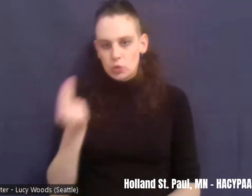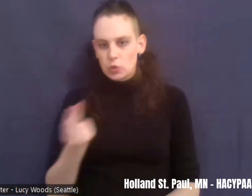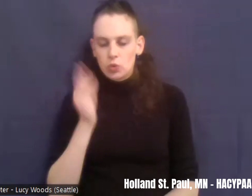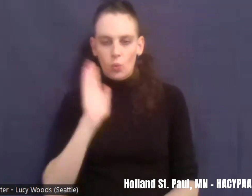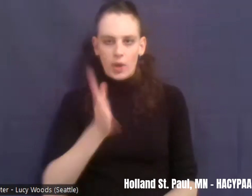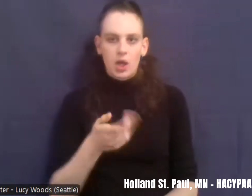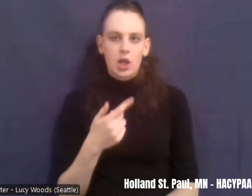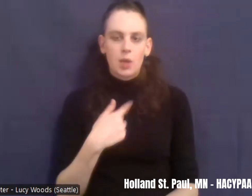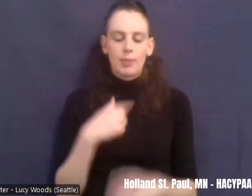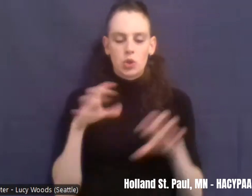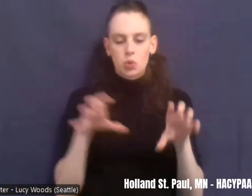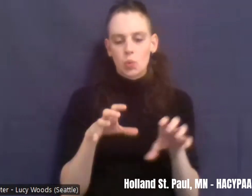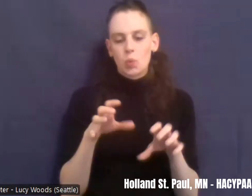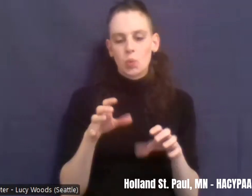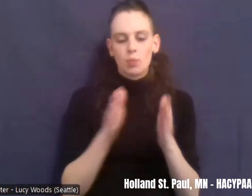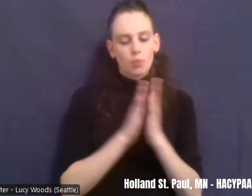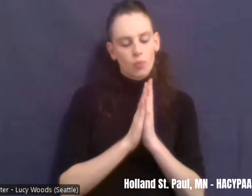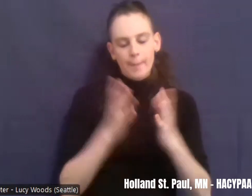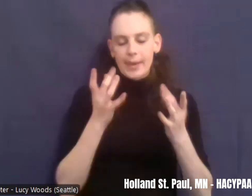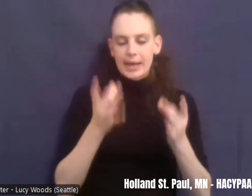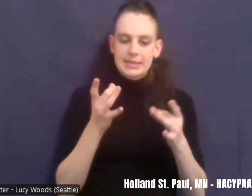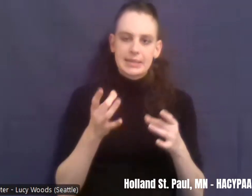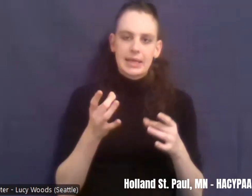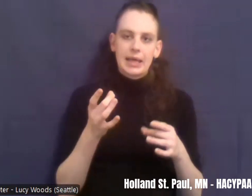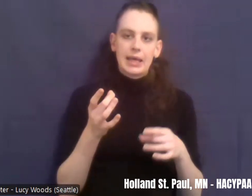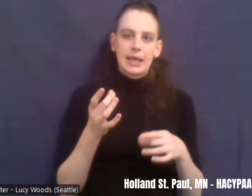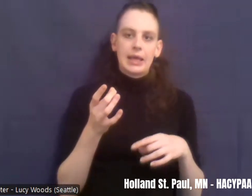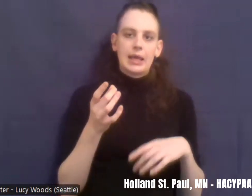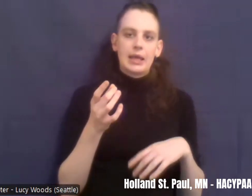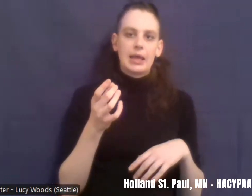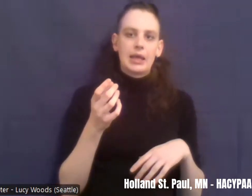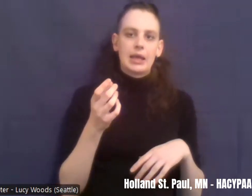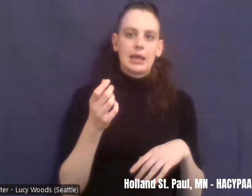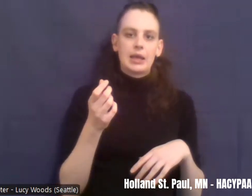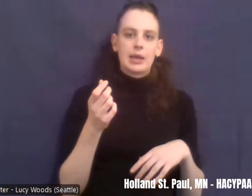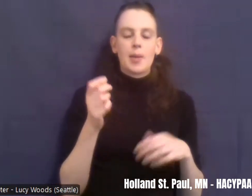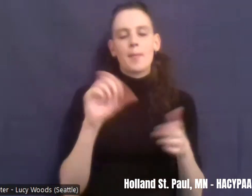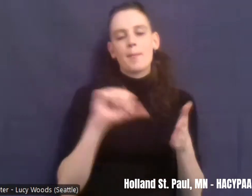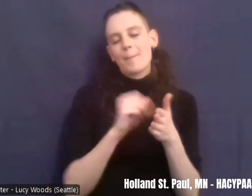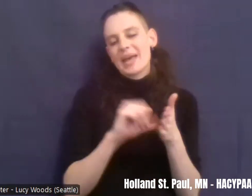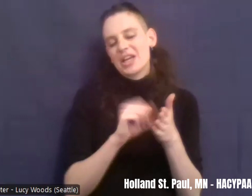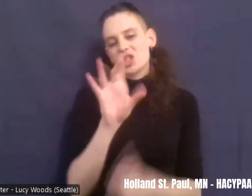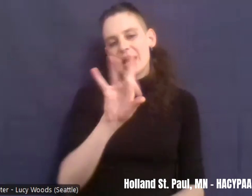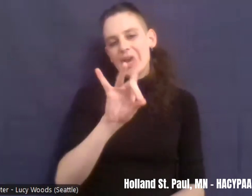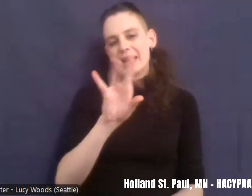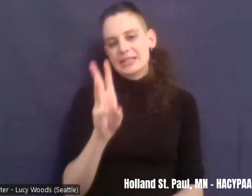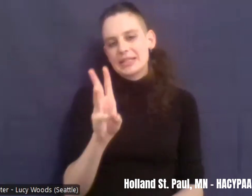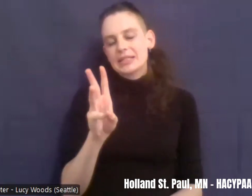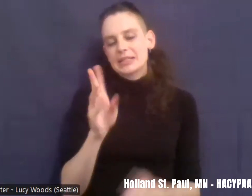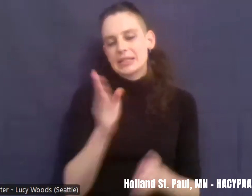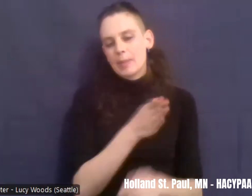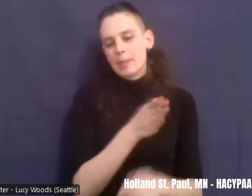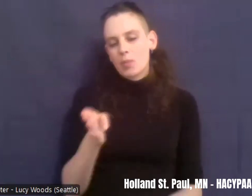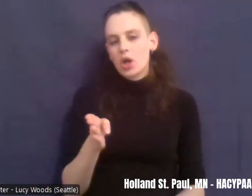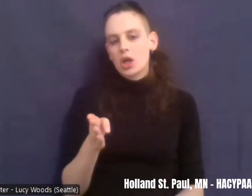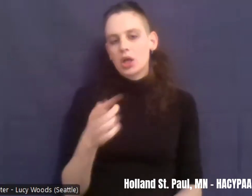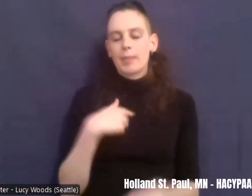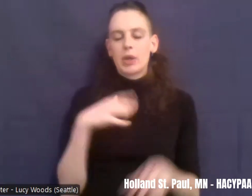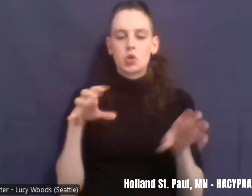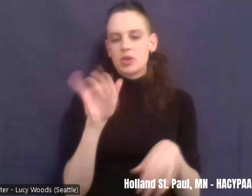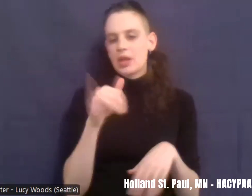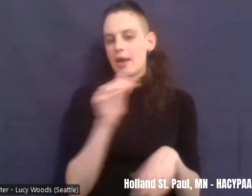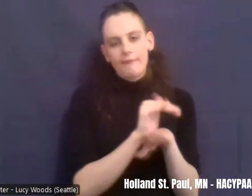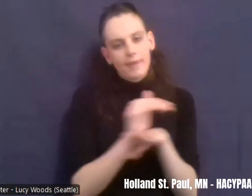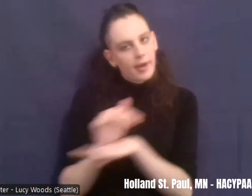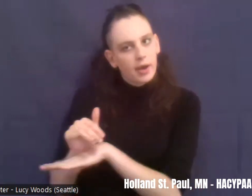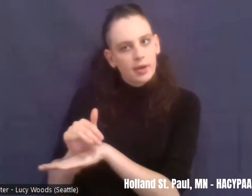and meditation, you know, page 86 in the book. If you haven't read it, like go check it out. It's a great thing to like retire at night and like do. And I tell